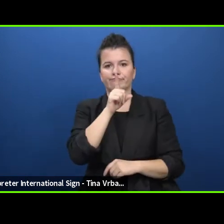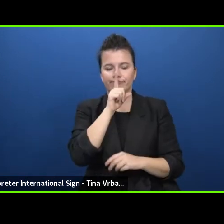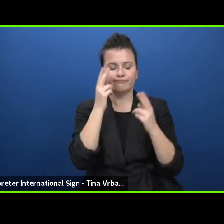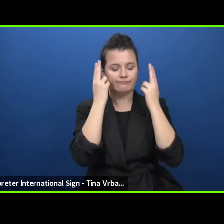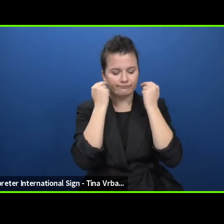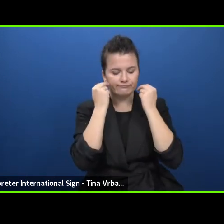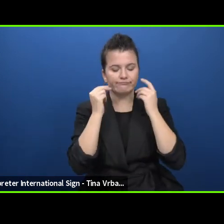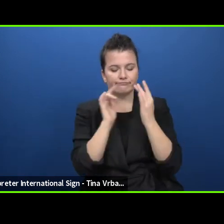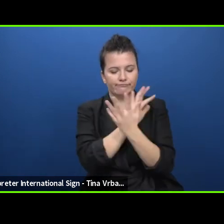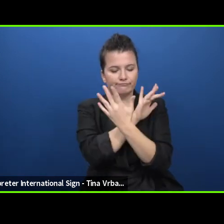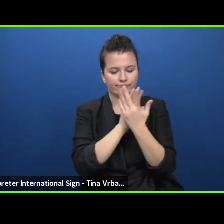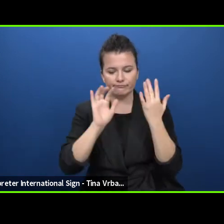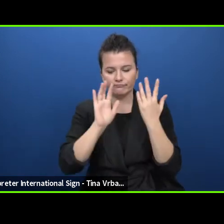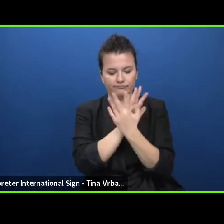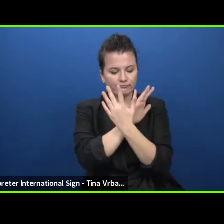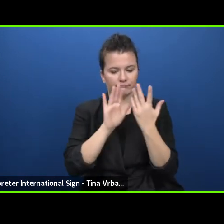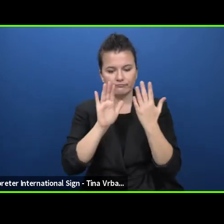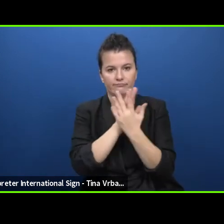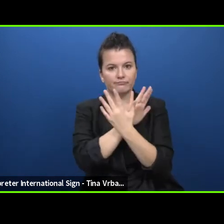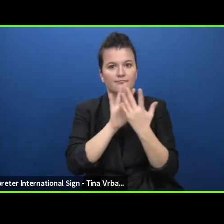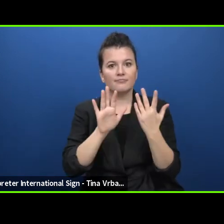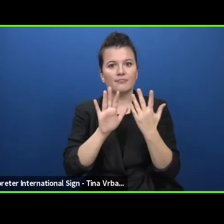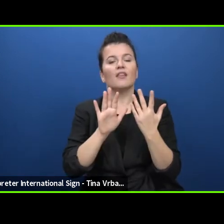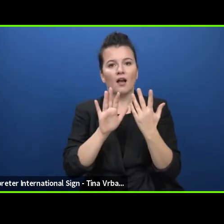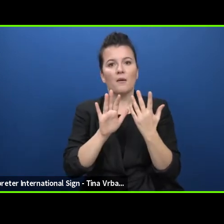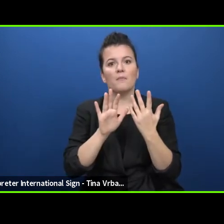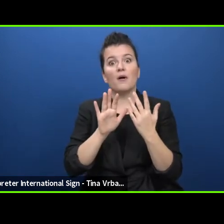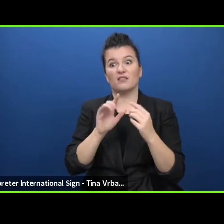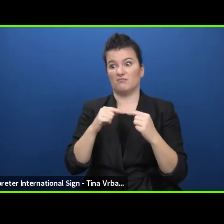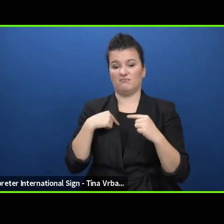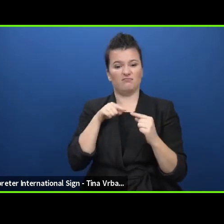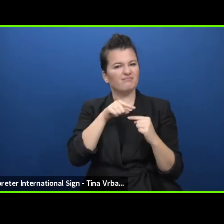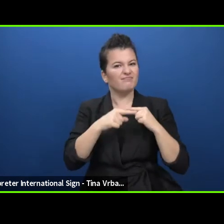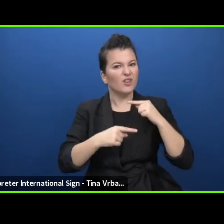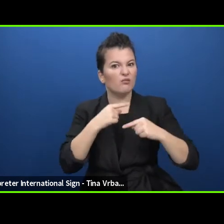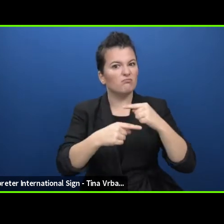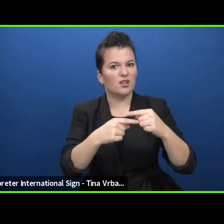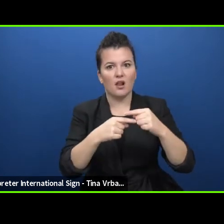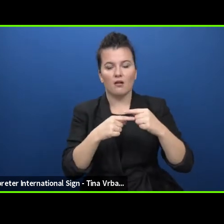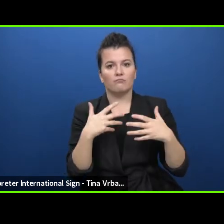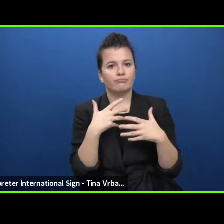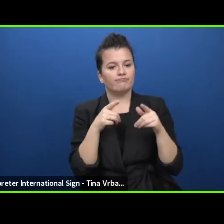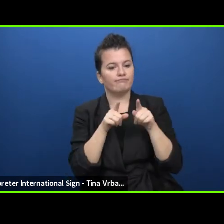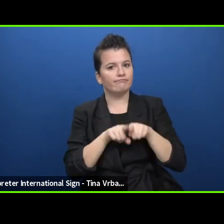Continuous naturalizations of paranoid biological theories.